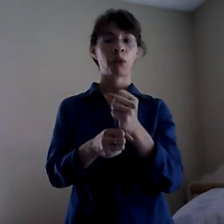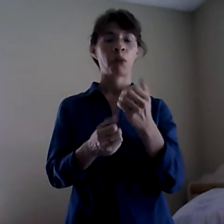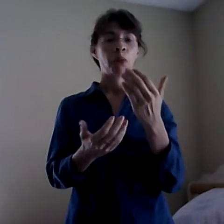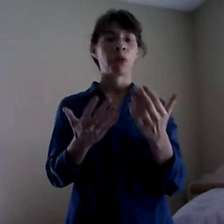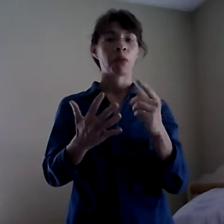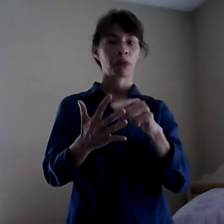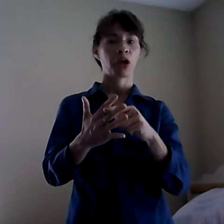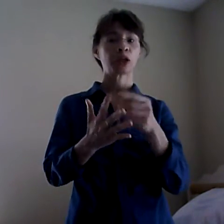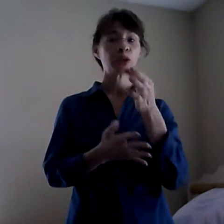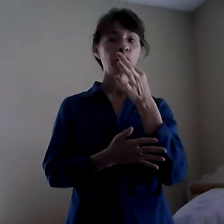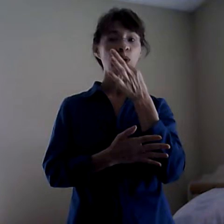Mother's Day, maybe?